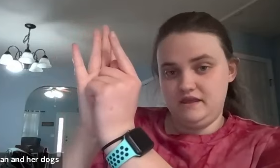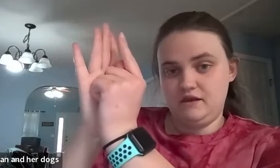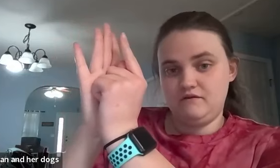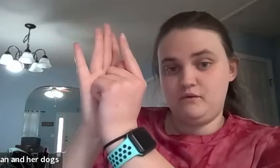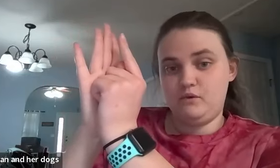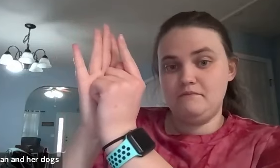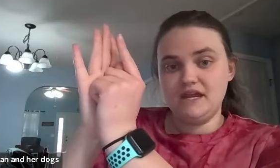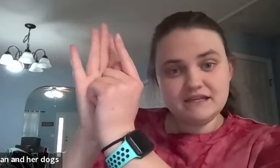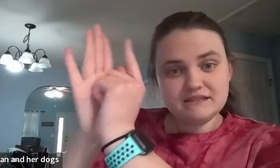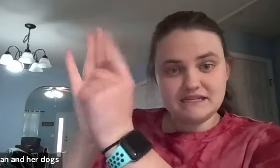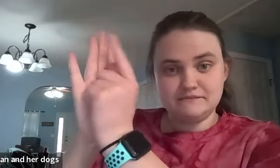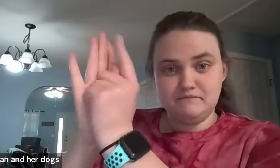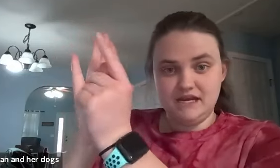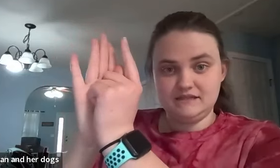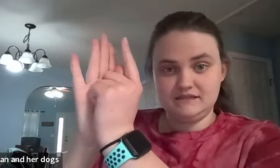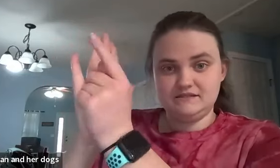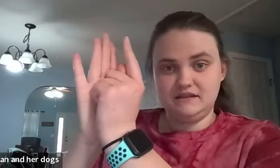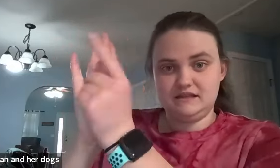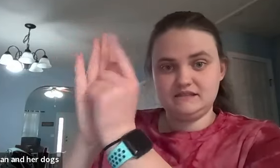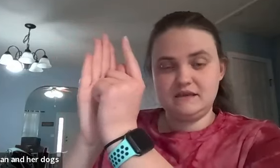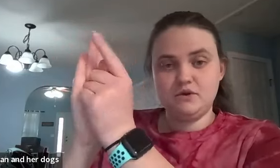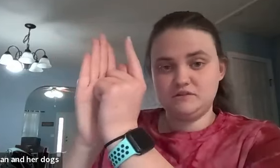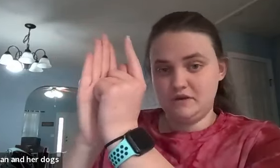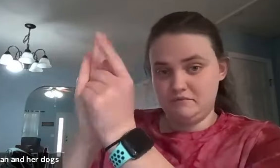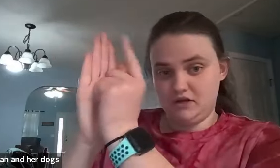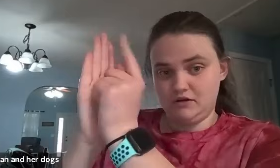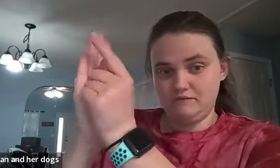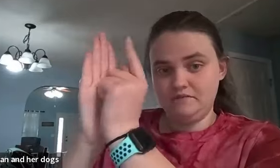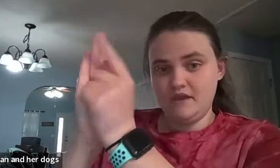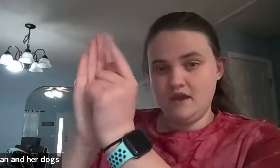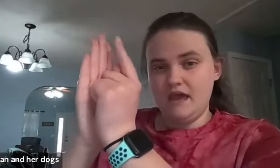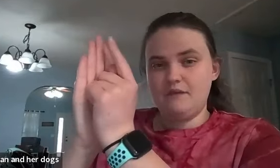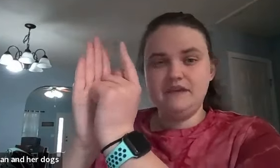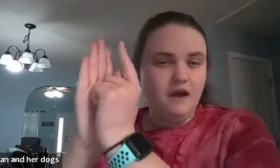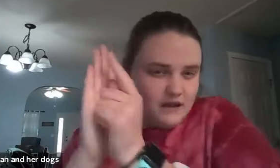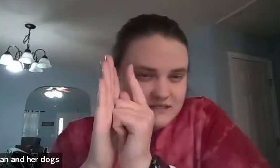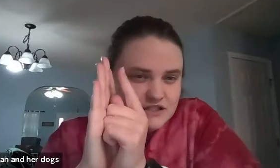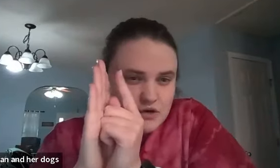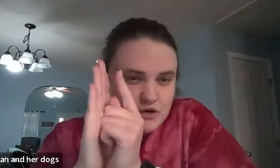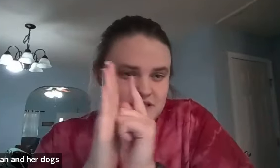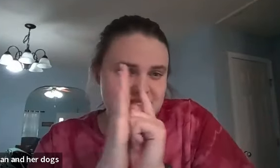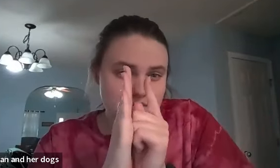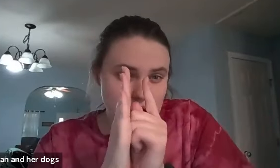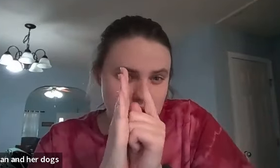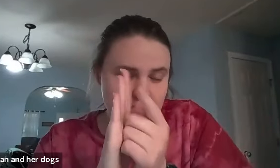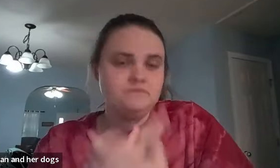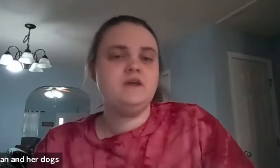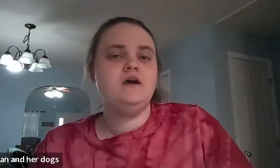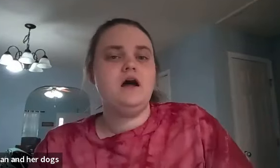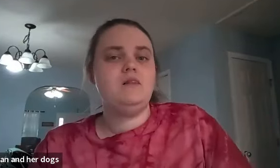Then for minutes, it's minutes. It's the same motion, but bigger. And because it's so similar, a lot of